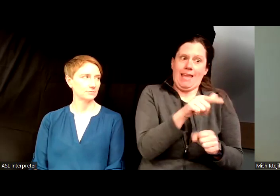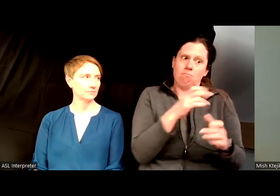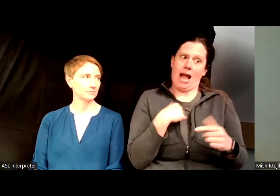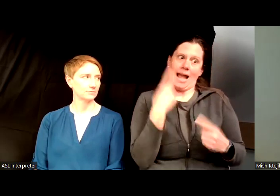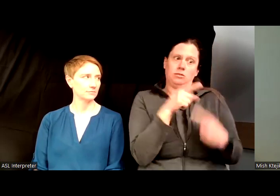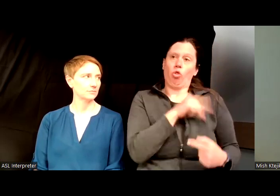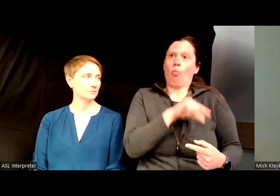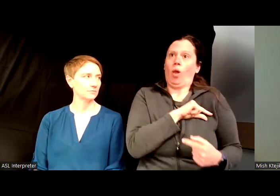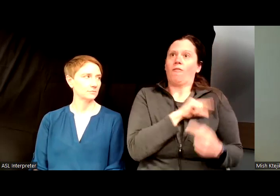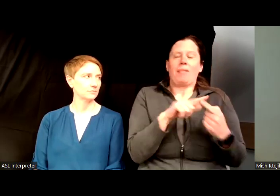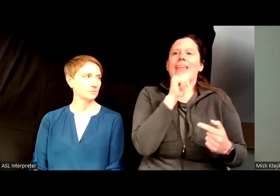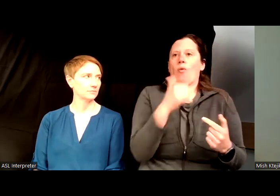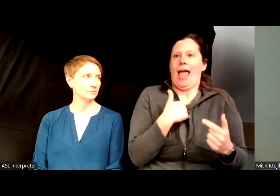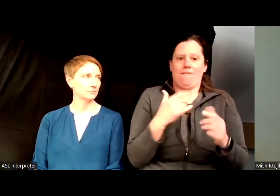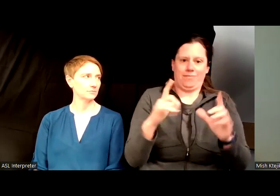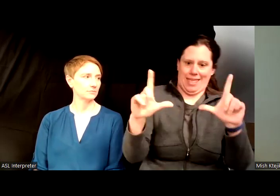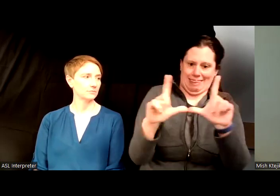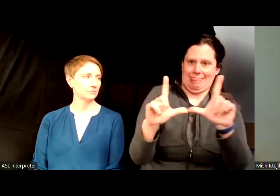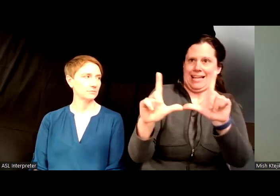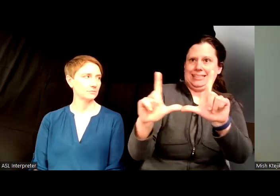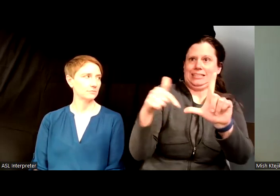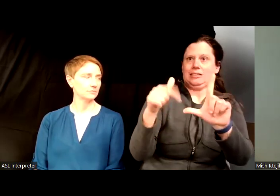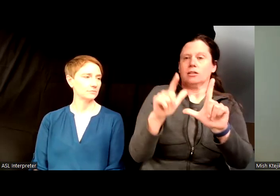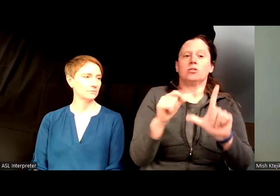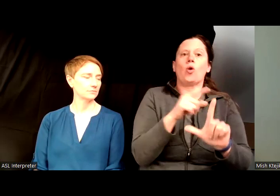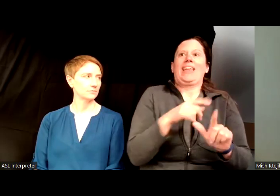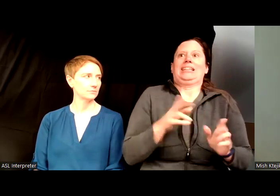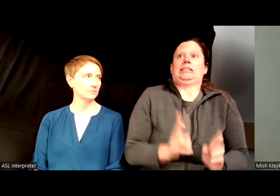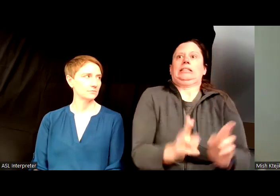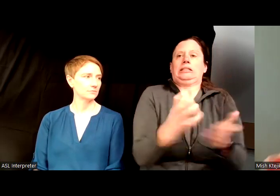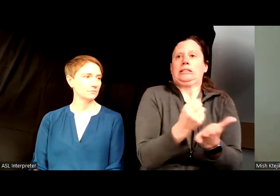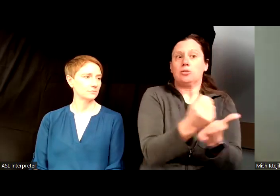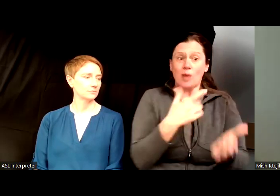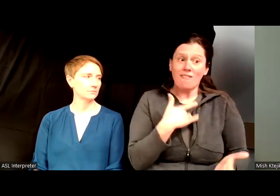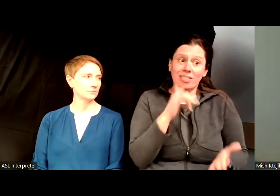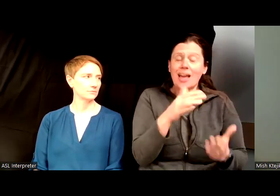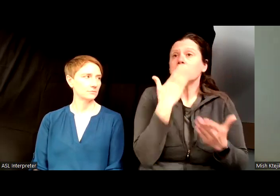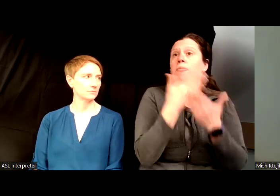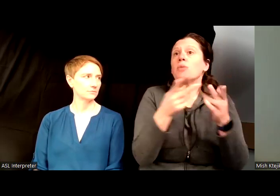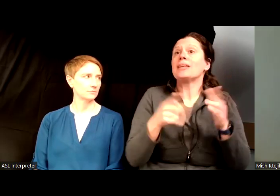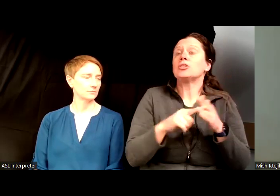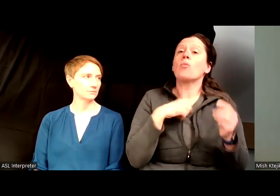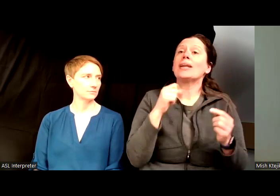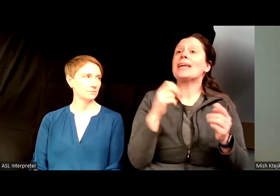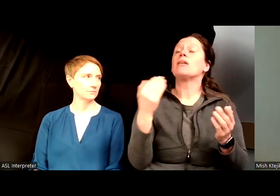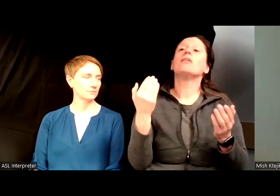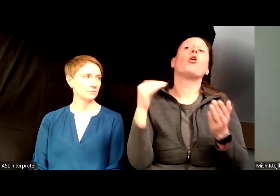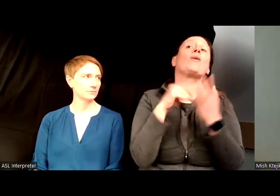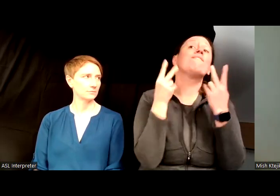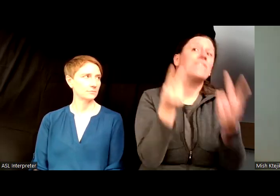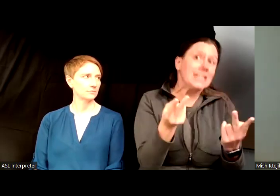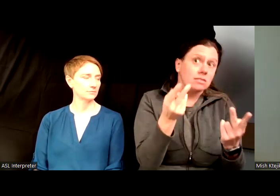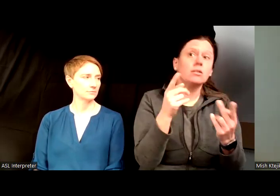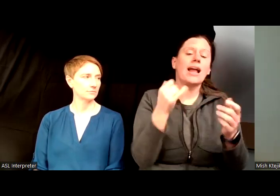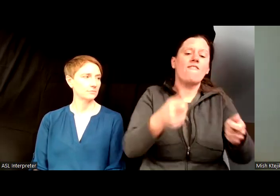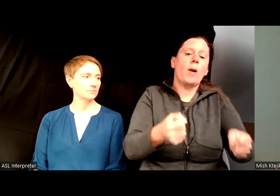legal license to do certain kinds of assignments, and maybe they're qualified, but they don't have the license. So they're trying